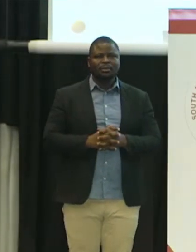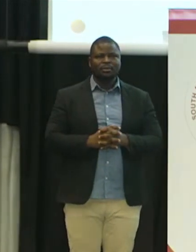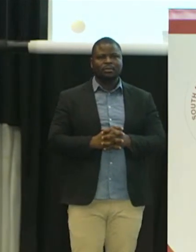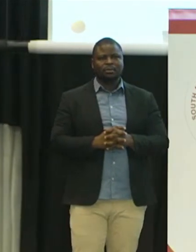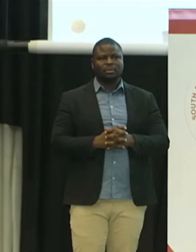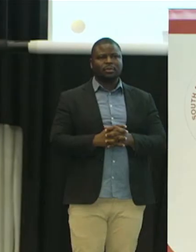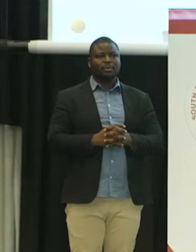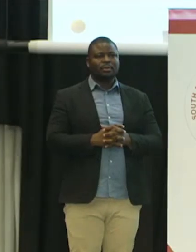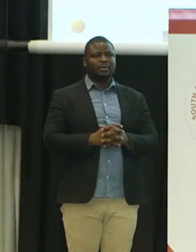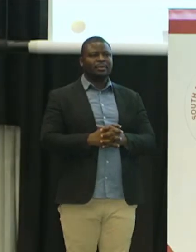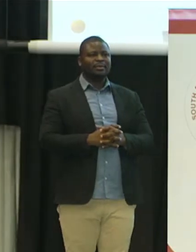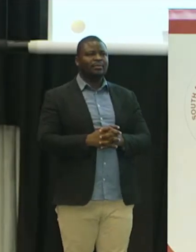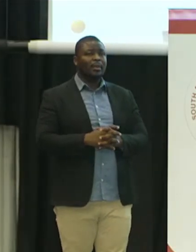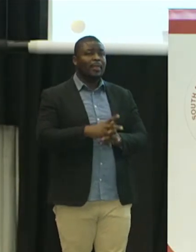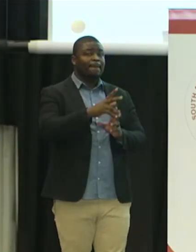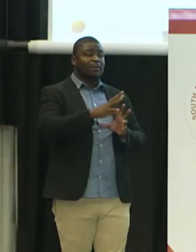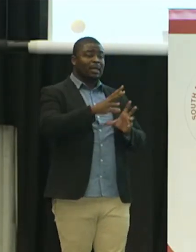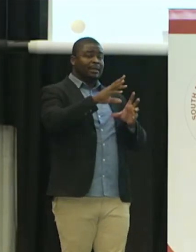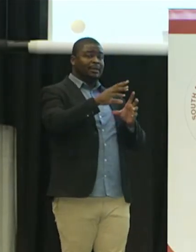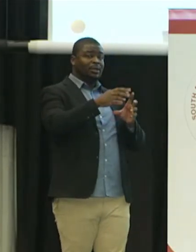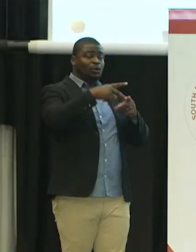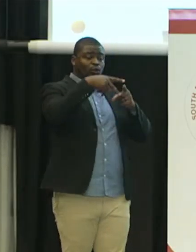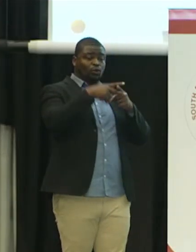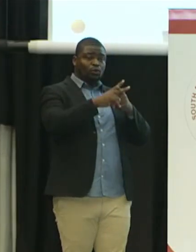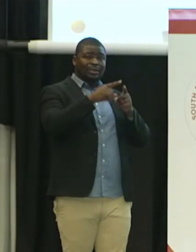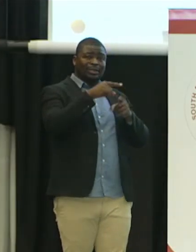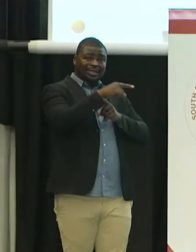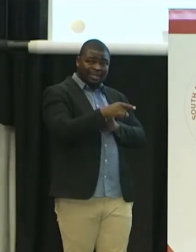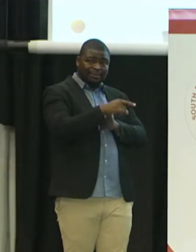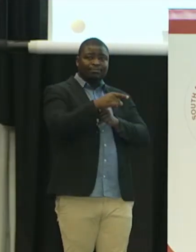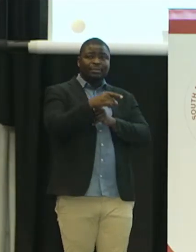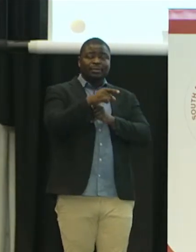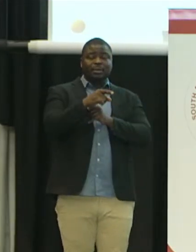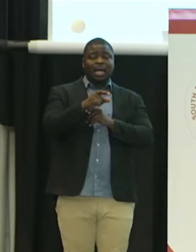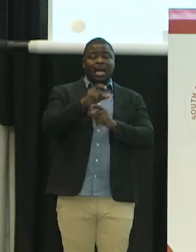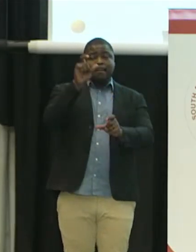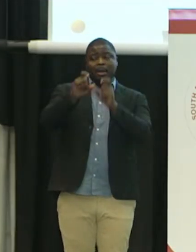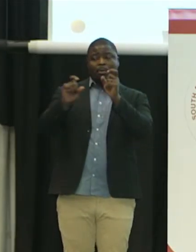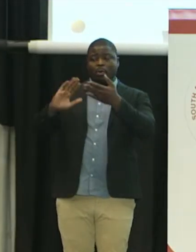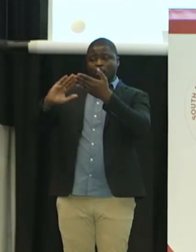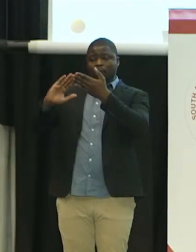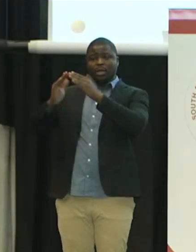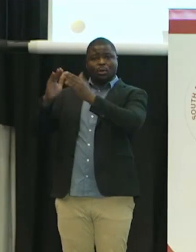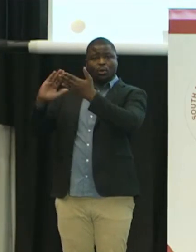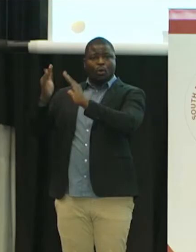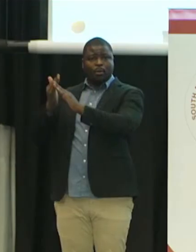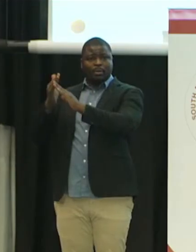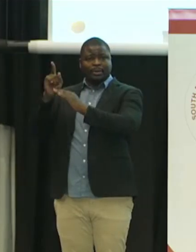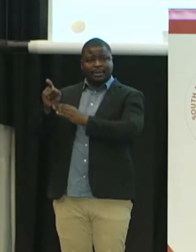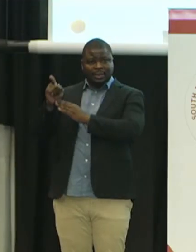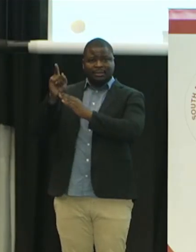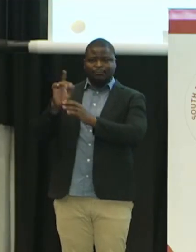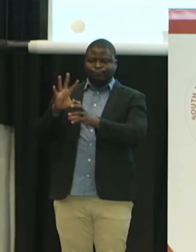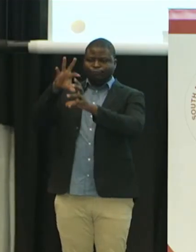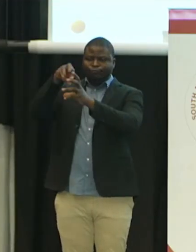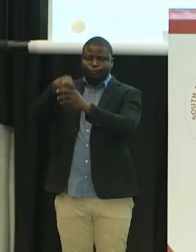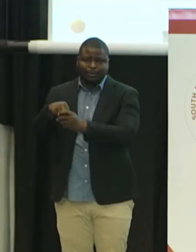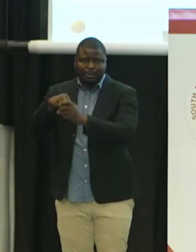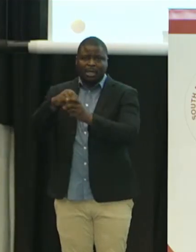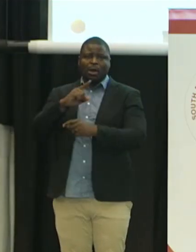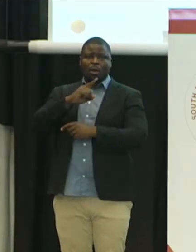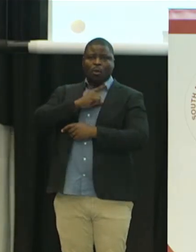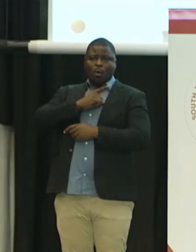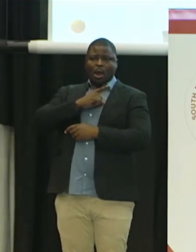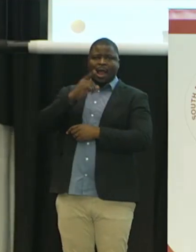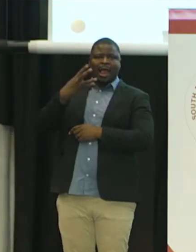designed to place people and communities at the center, providing people-centered